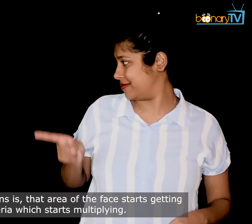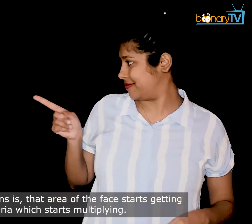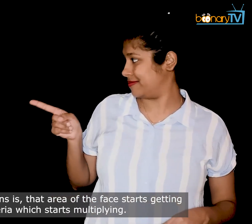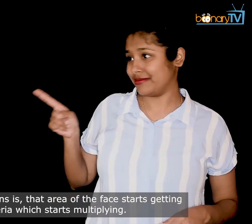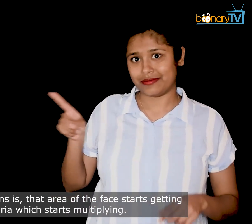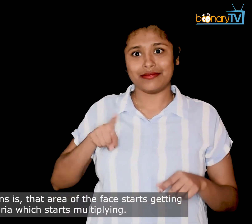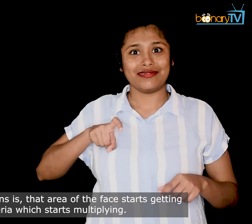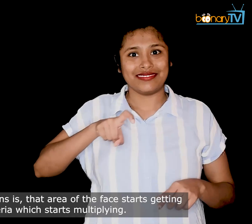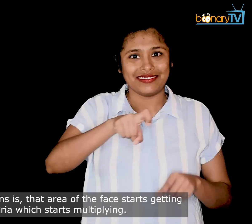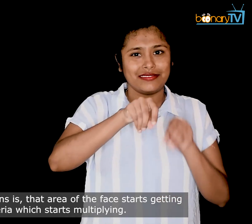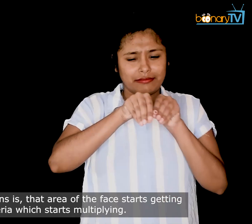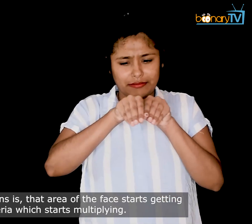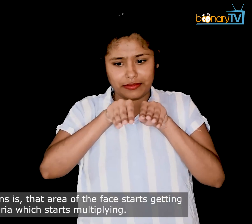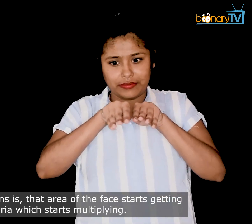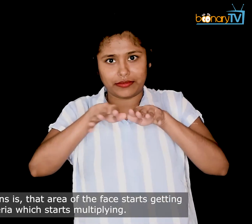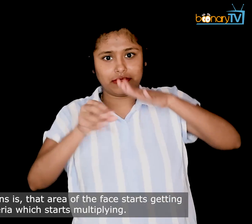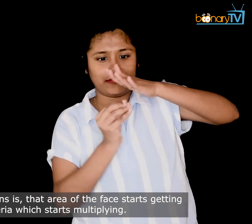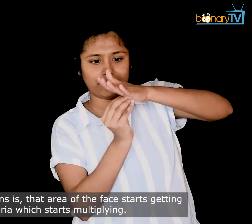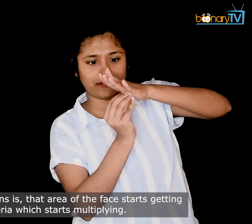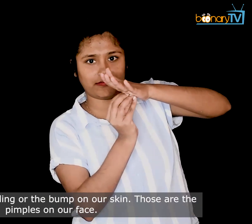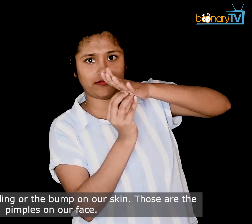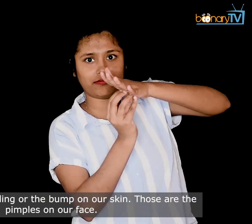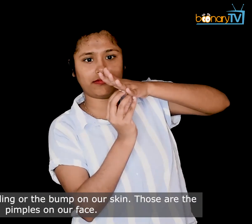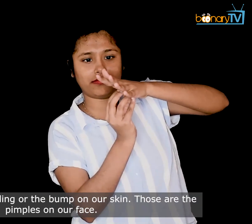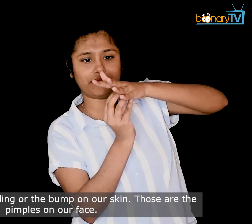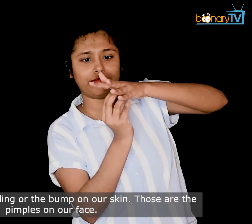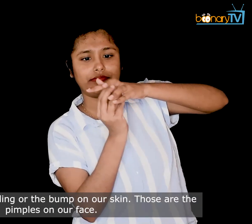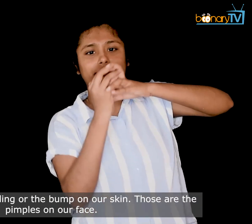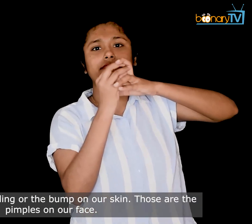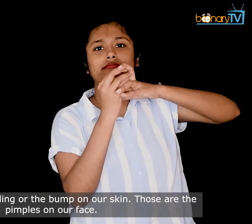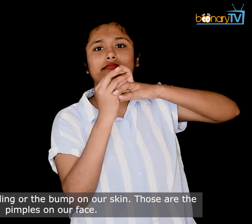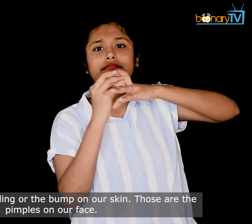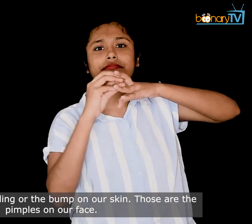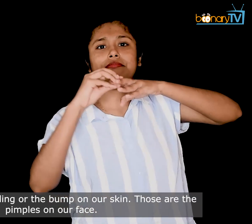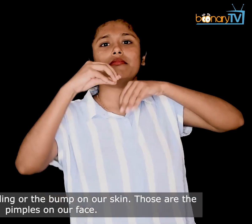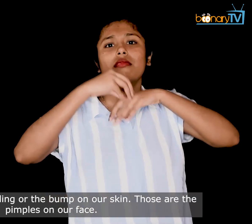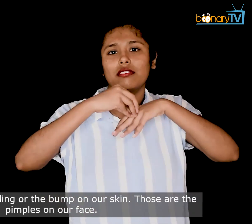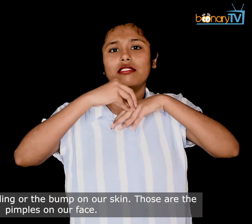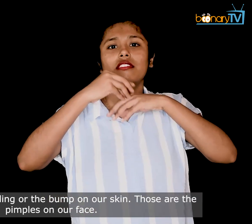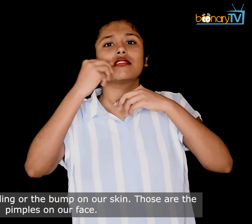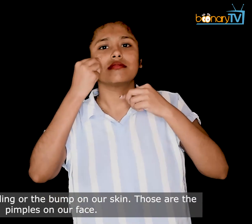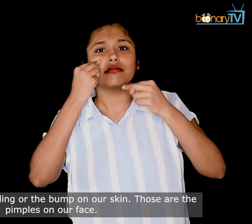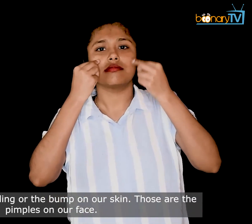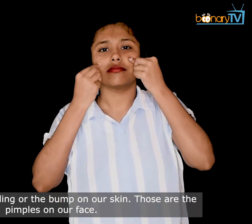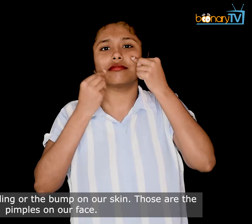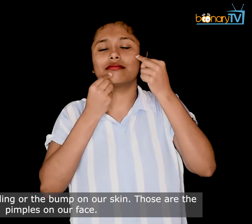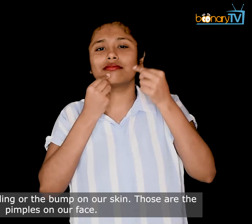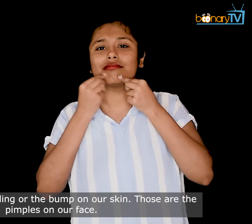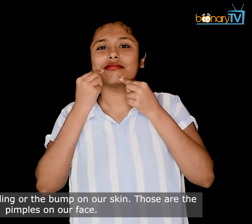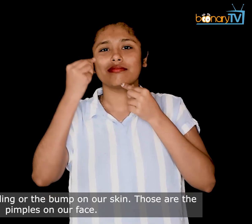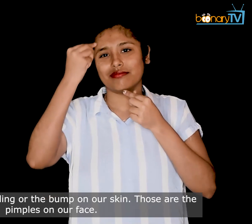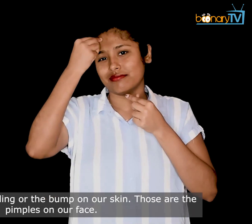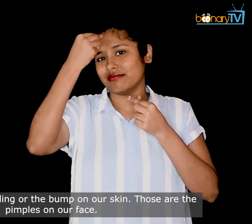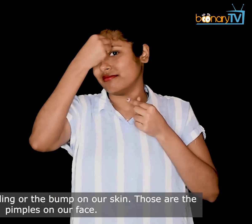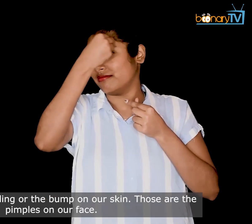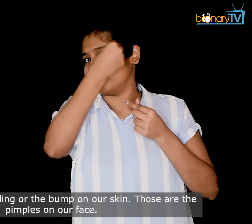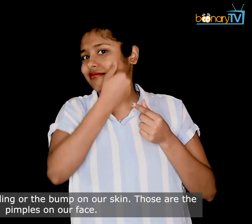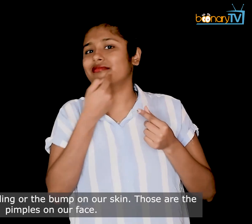bacteria which starts multiplying. This causes the swelling or the bump on our skin. Those are